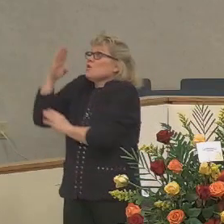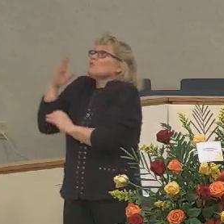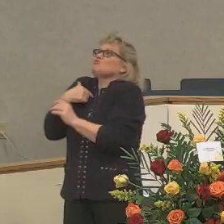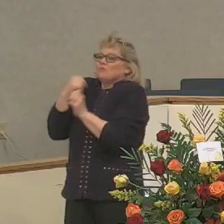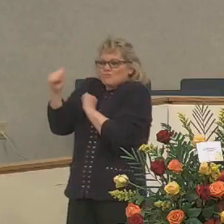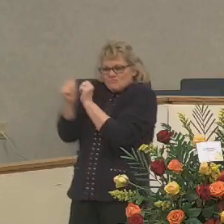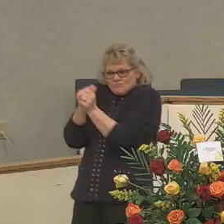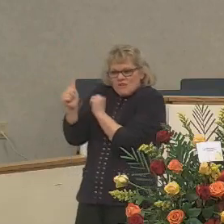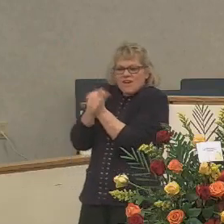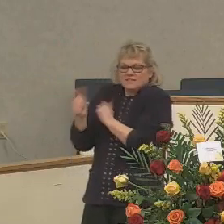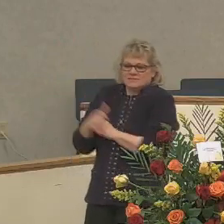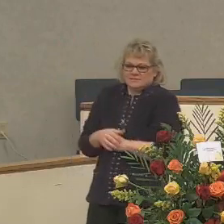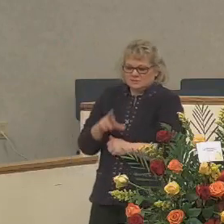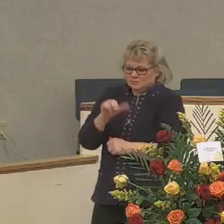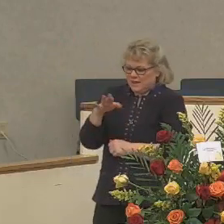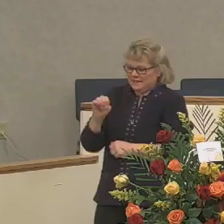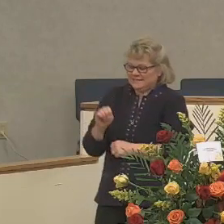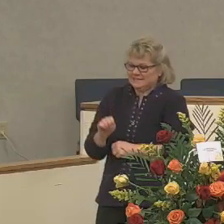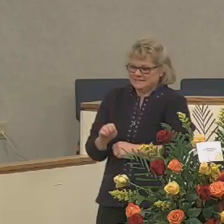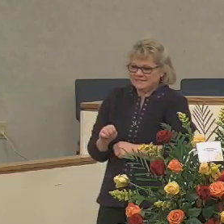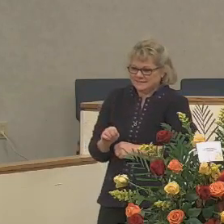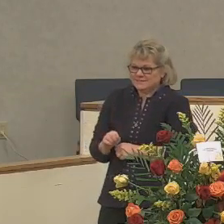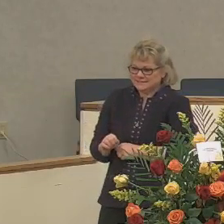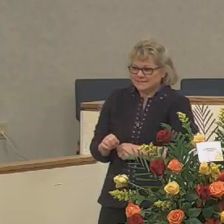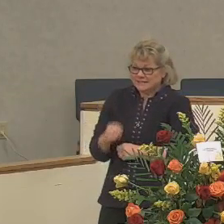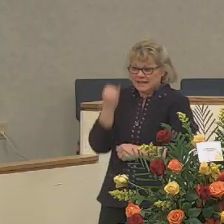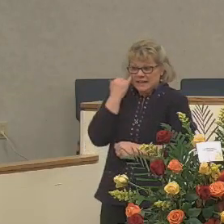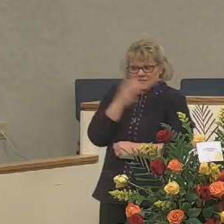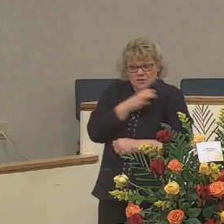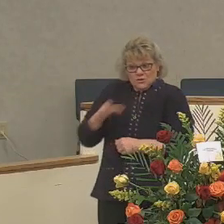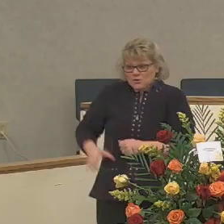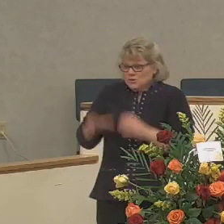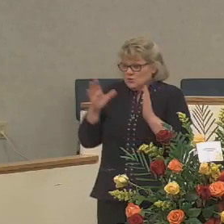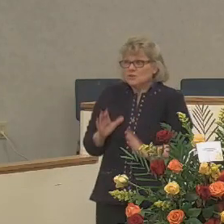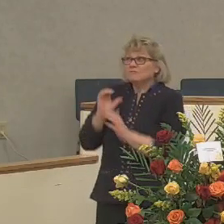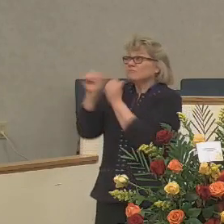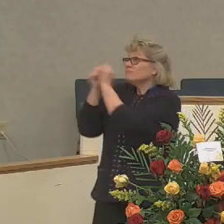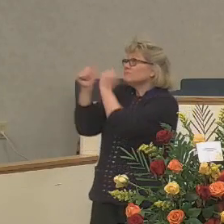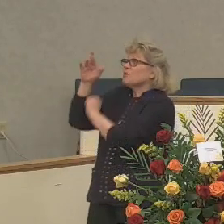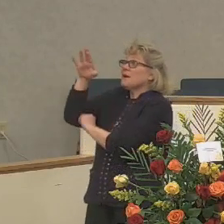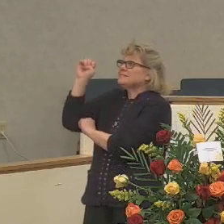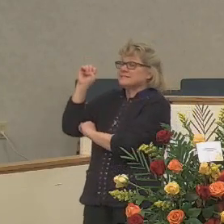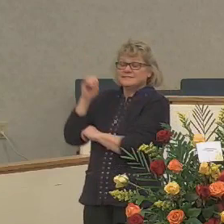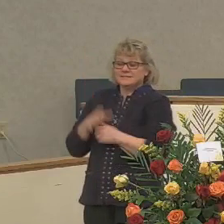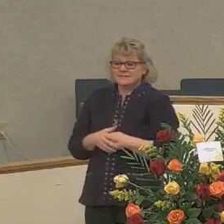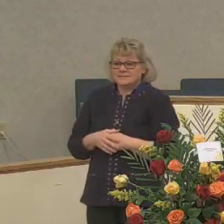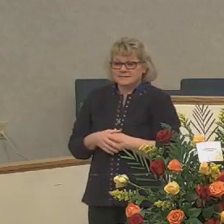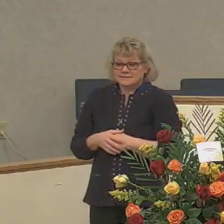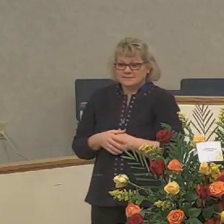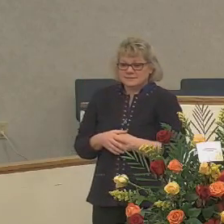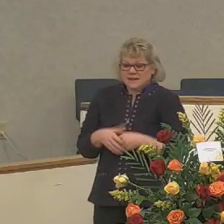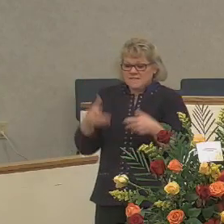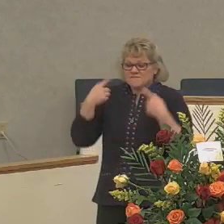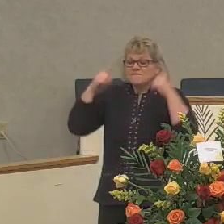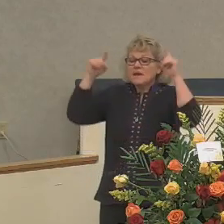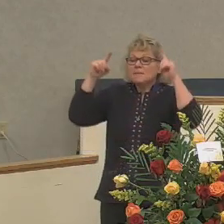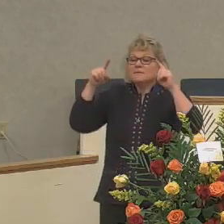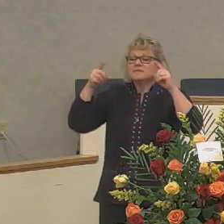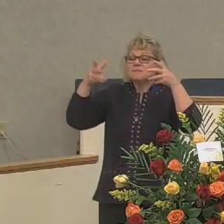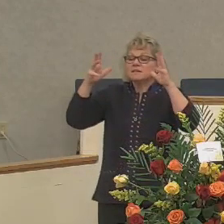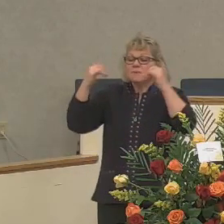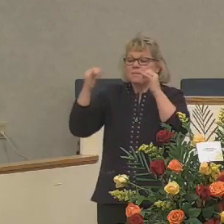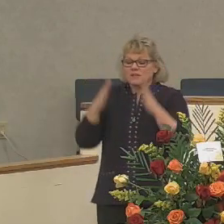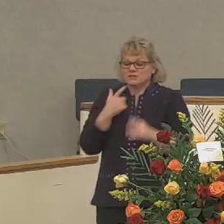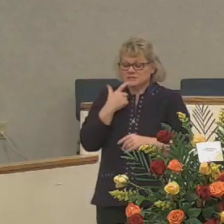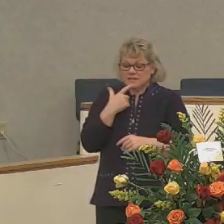running a marathon. If you're a Christian, you're running one. Meadowlark Lemon said, "Life's most